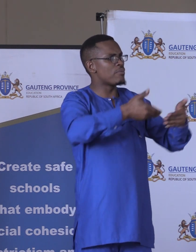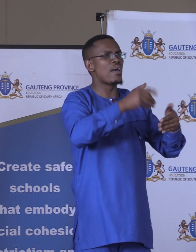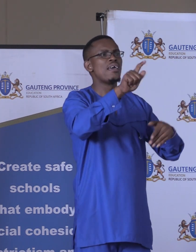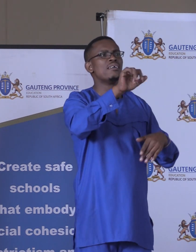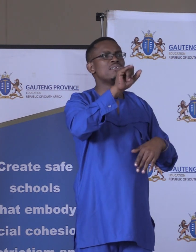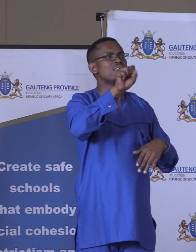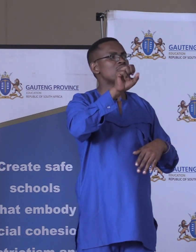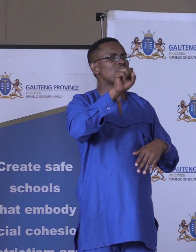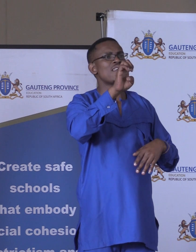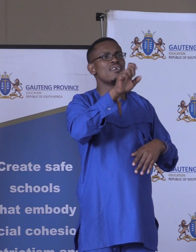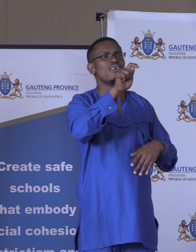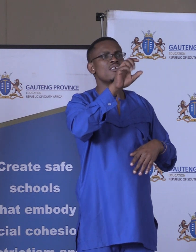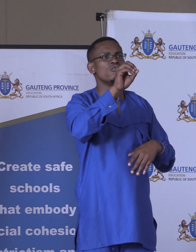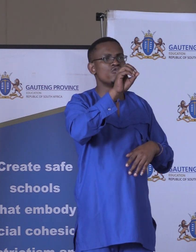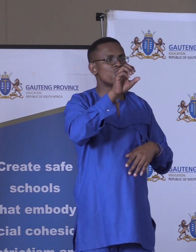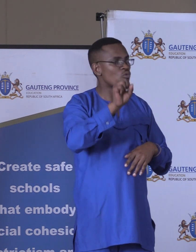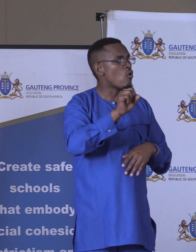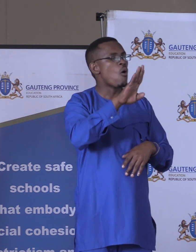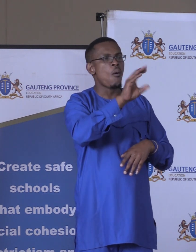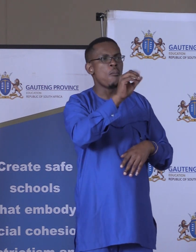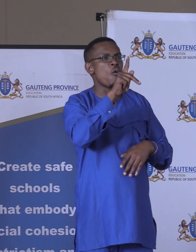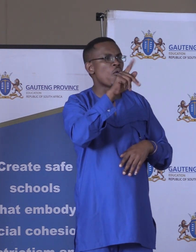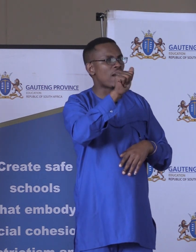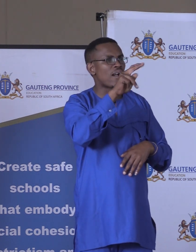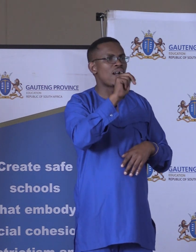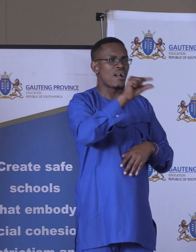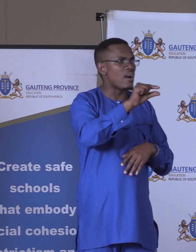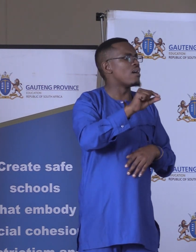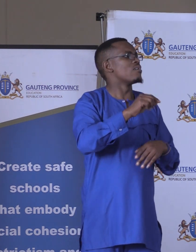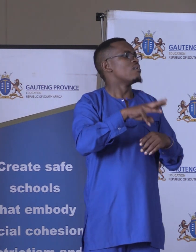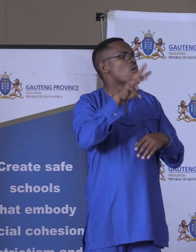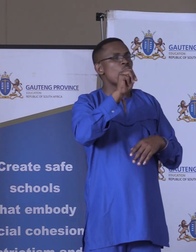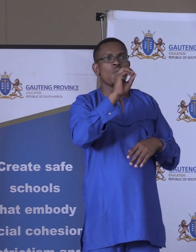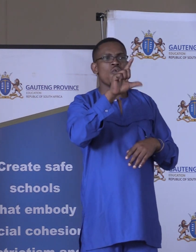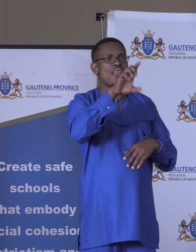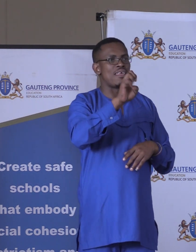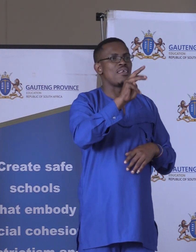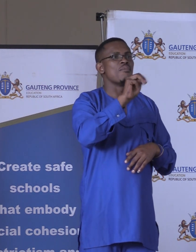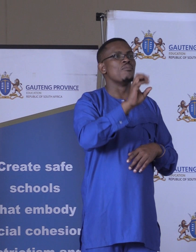Tiseto, Oratile, Udirile, Bokang, Moteo, and Humulimo to the stage.